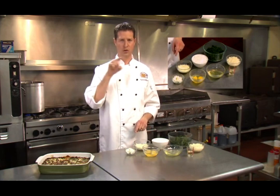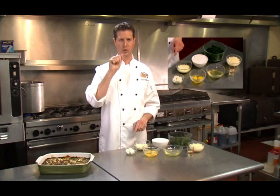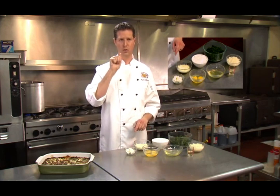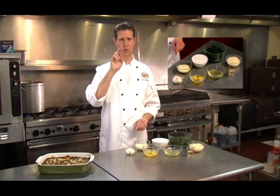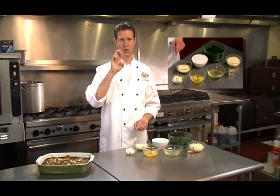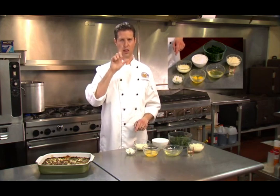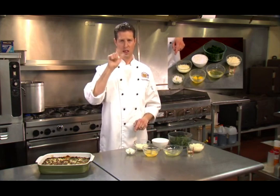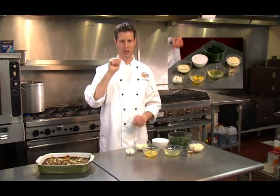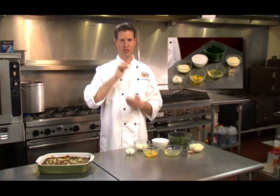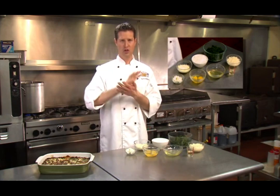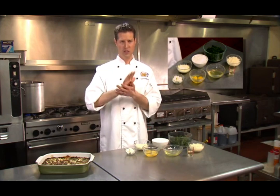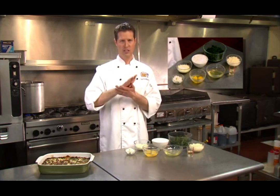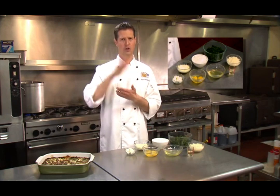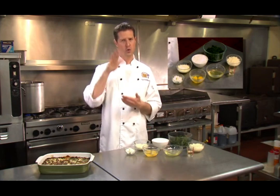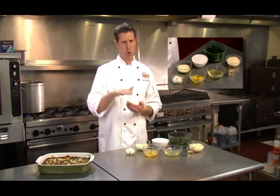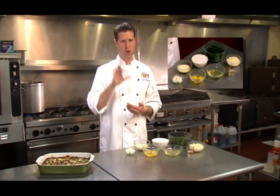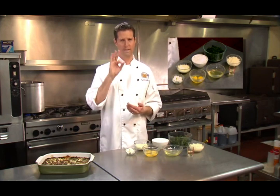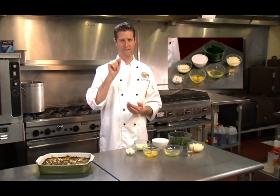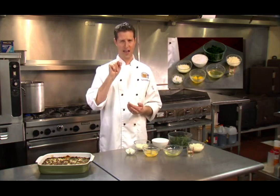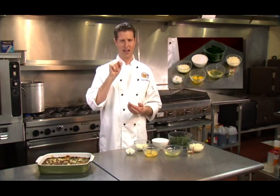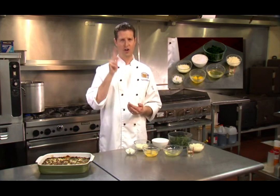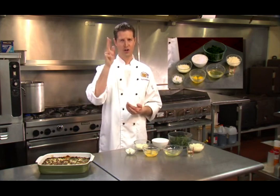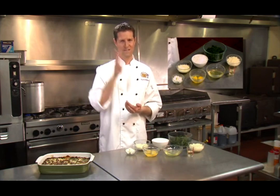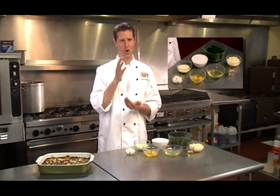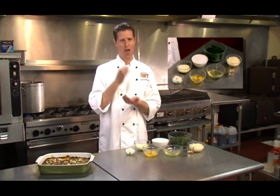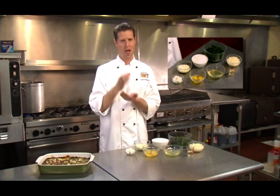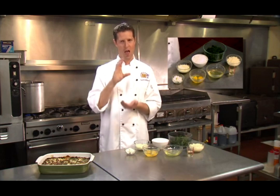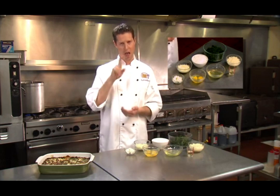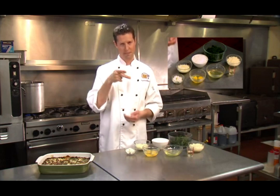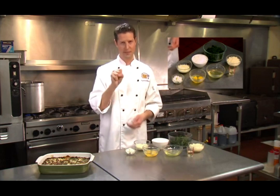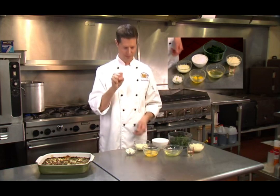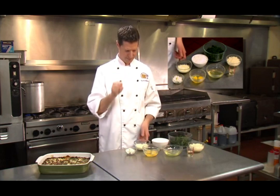Three-quarter cup of reduced fat mozzarella cheese.